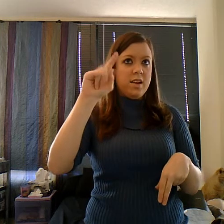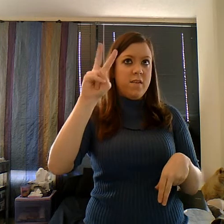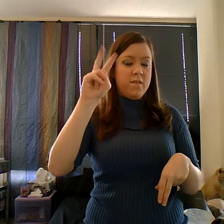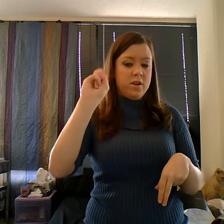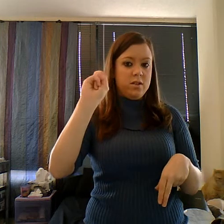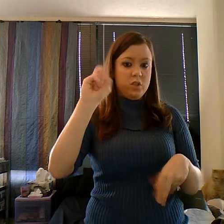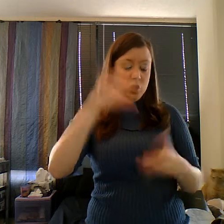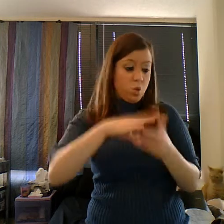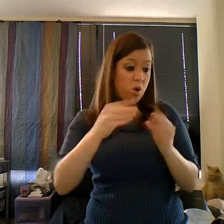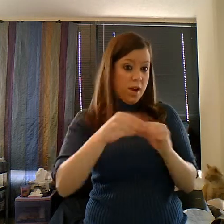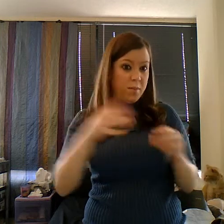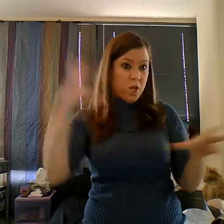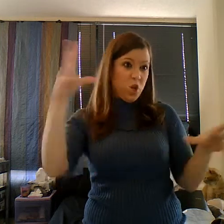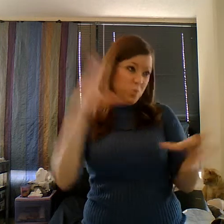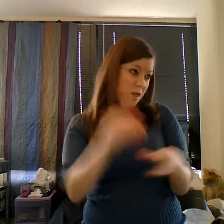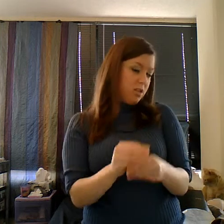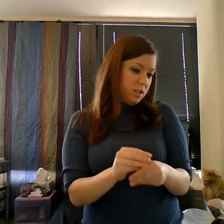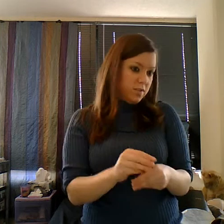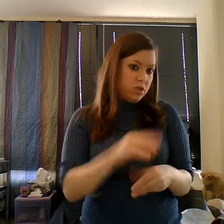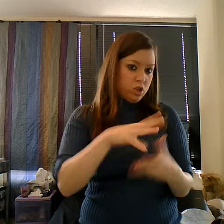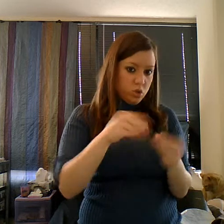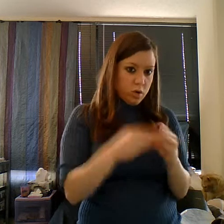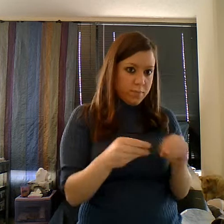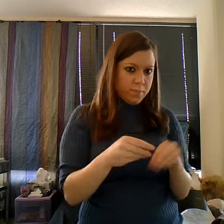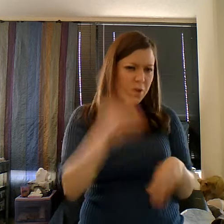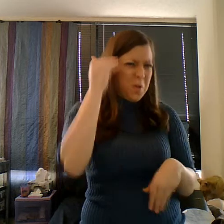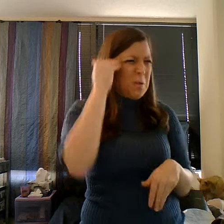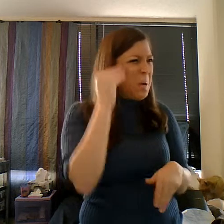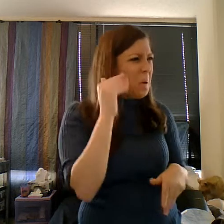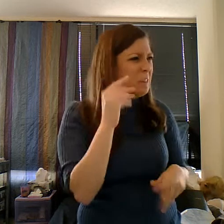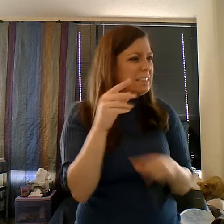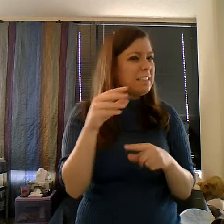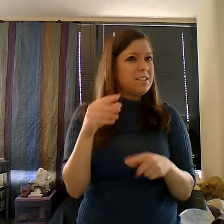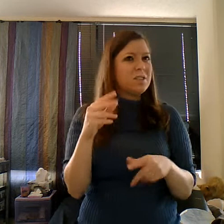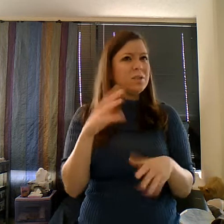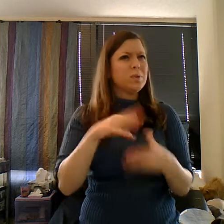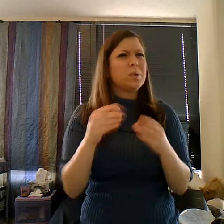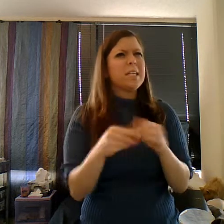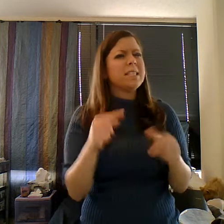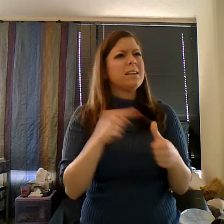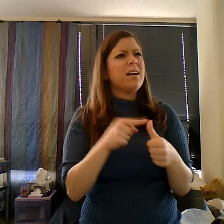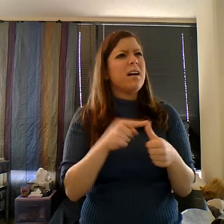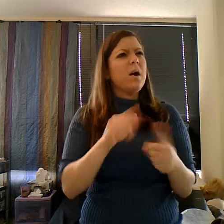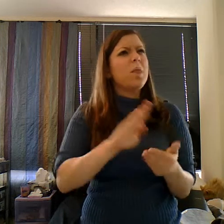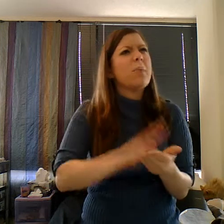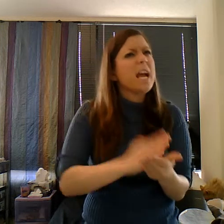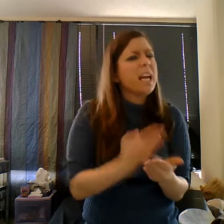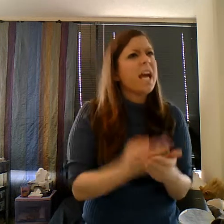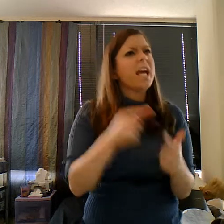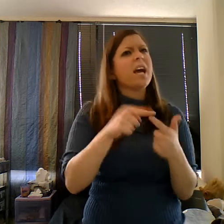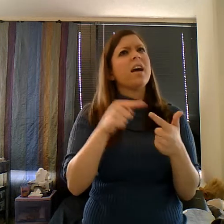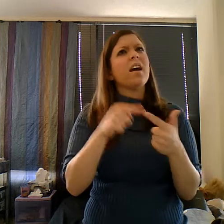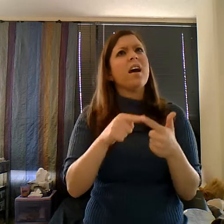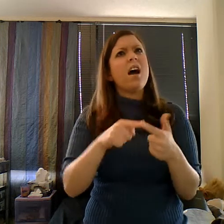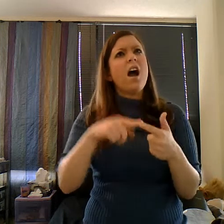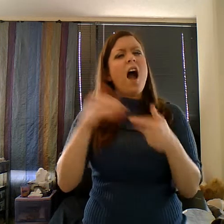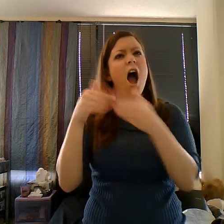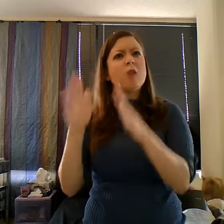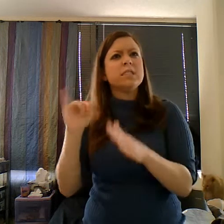detail after another. So it doesn't have as much of a storyline, but the fun of it is kind of the addition of details. A story that